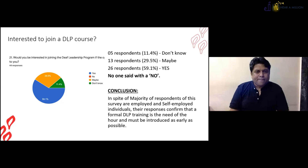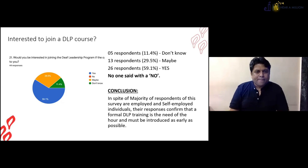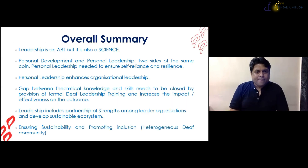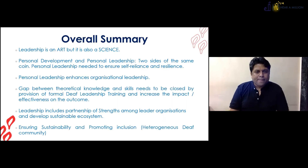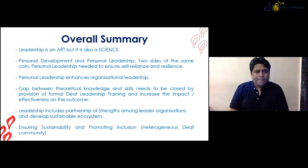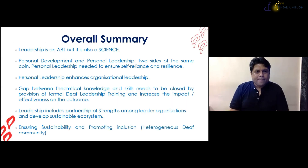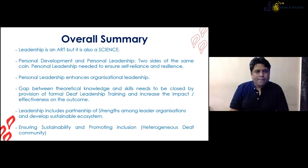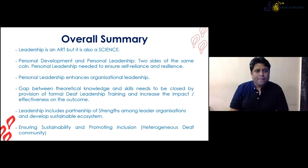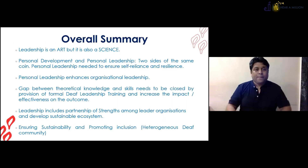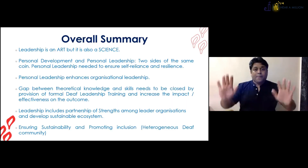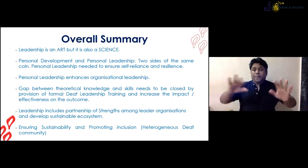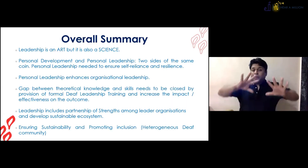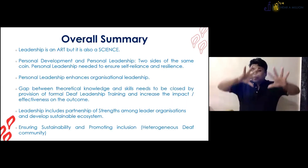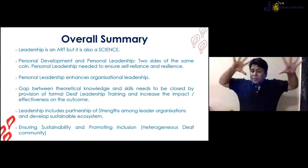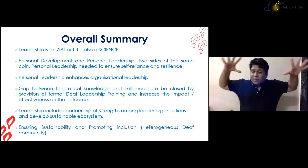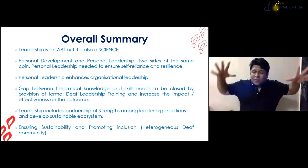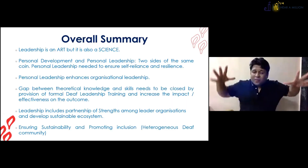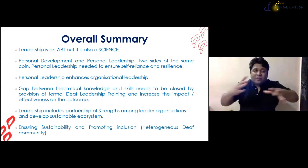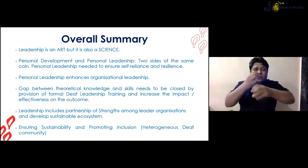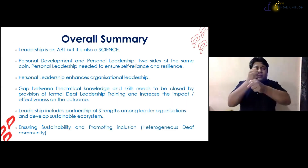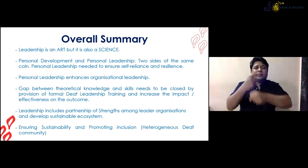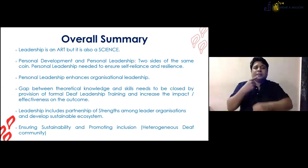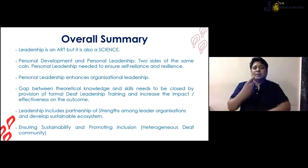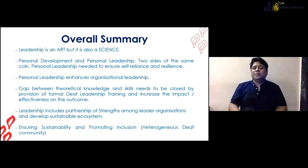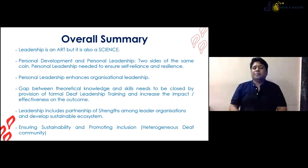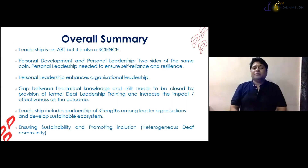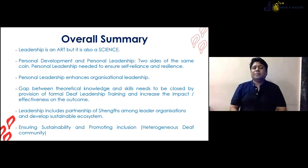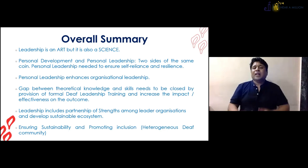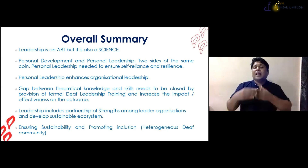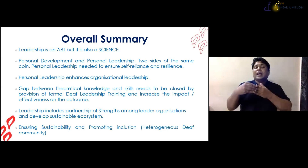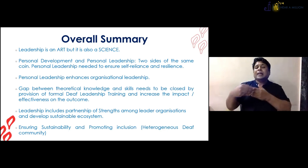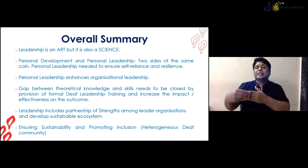Can you click on the next slide, please? Overall summary: